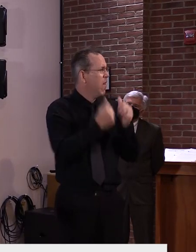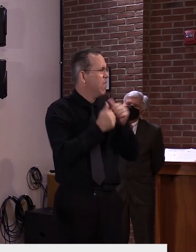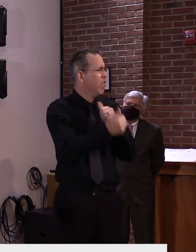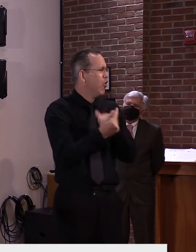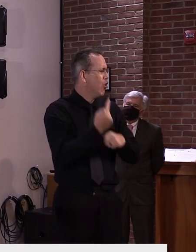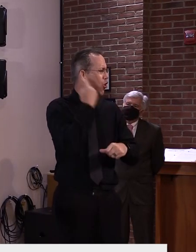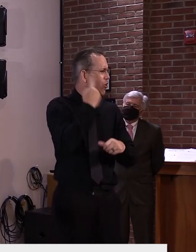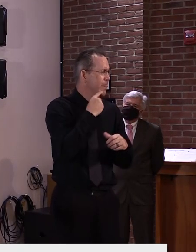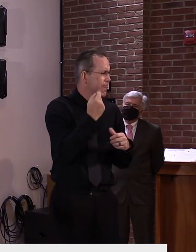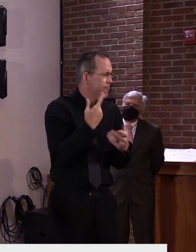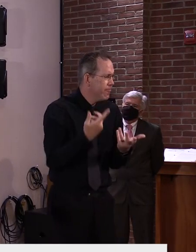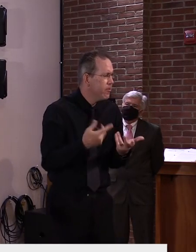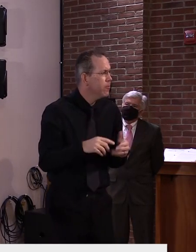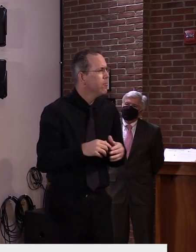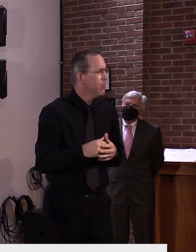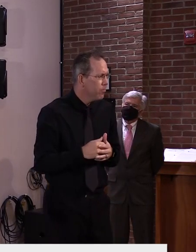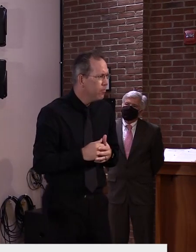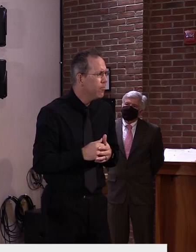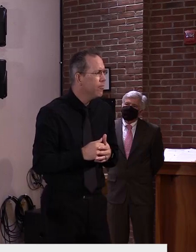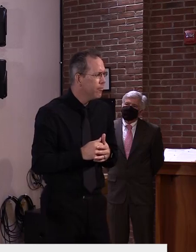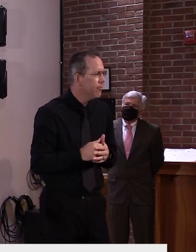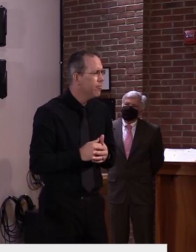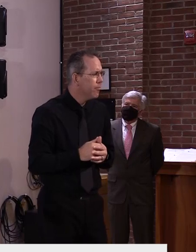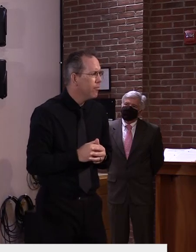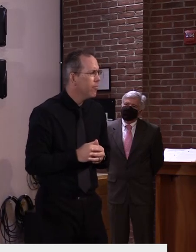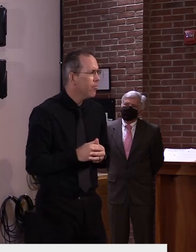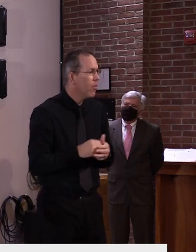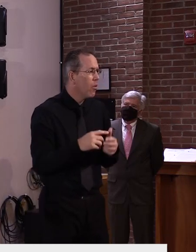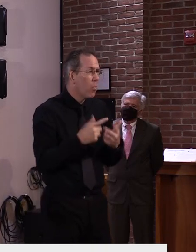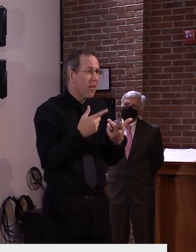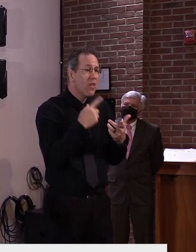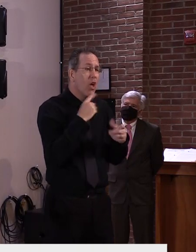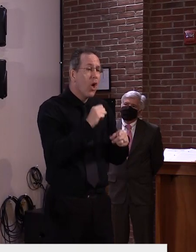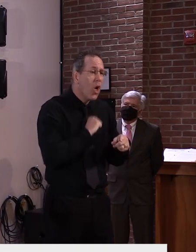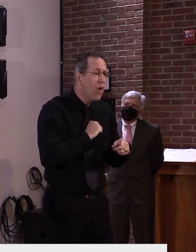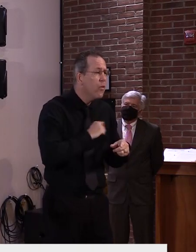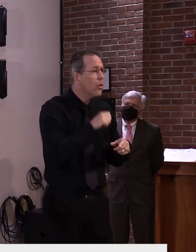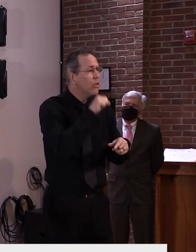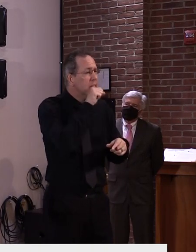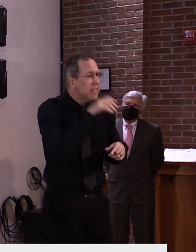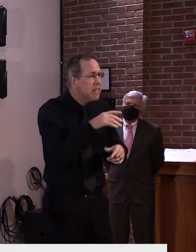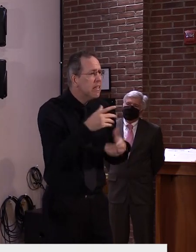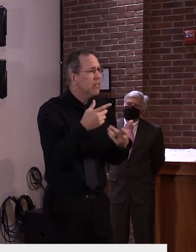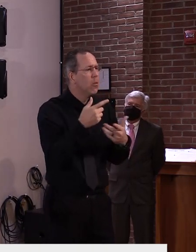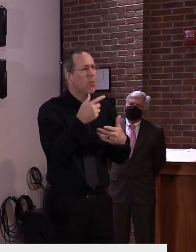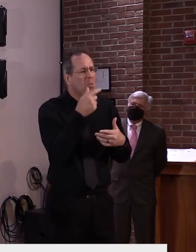only when coughing or sneezing? Yeah, all good thoughts. So